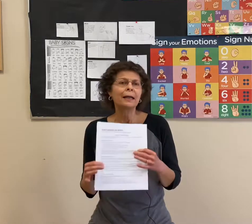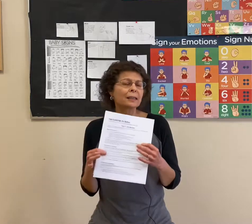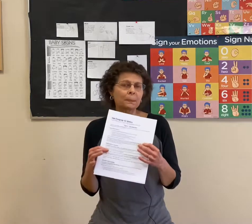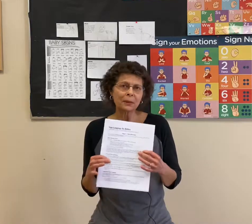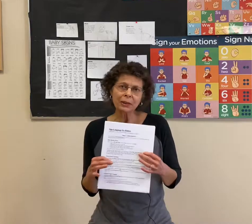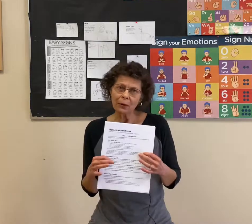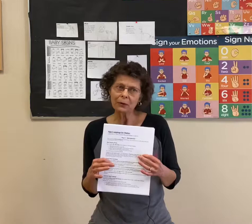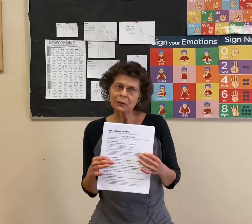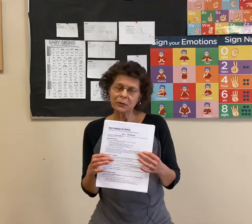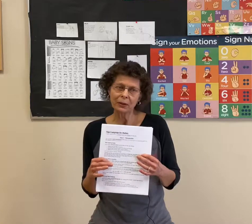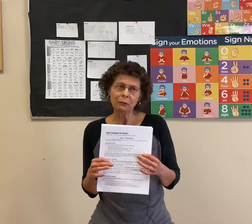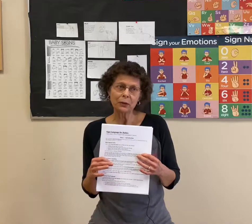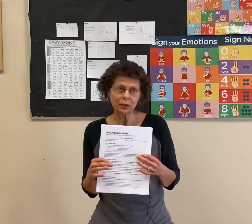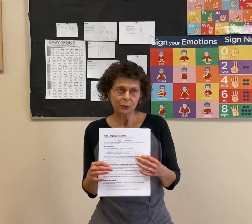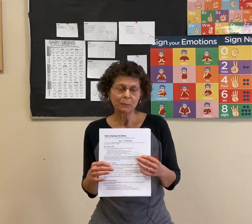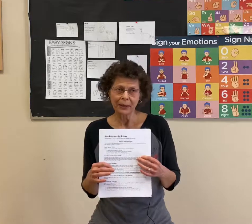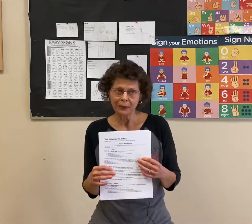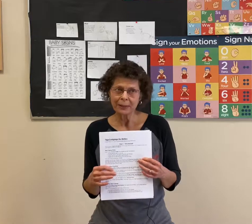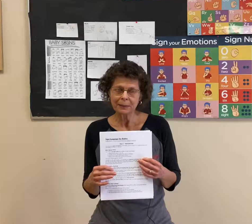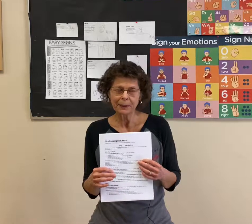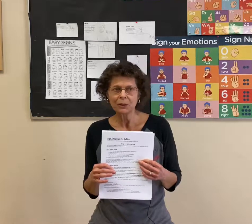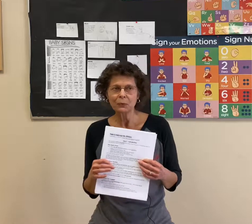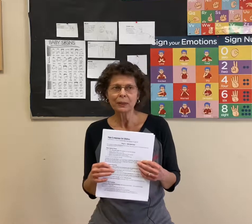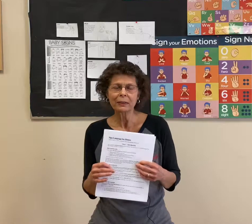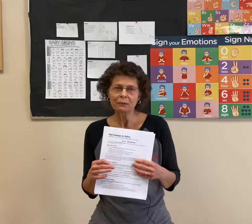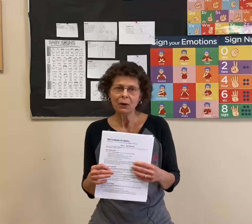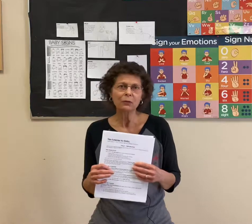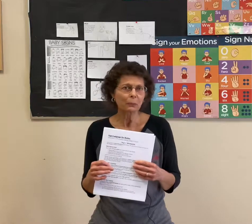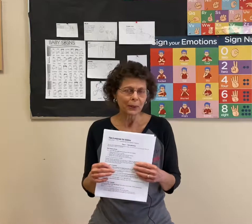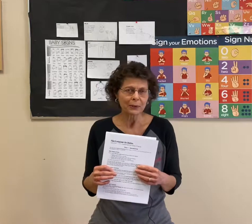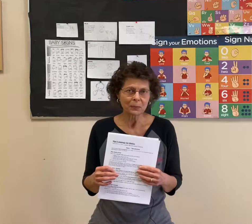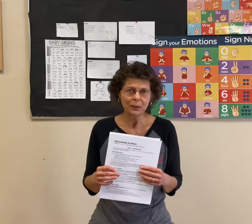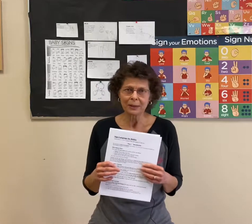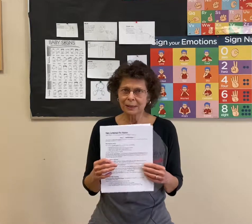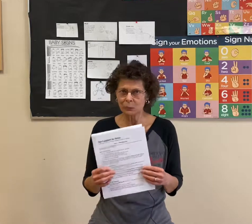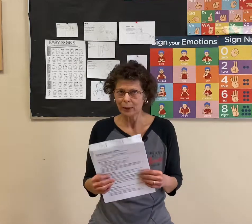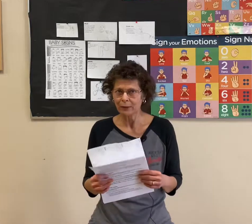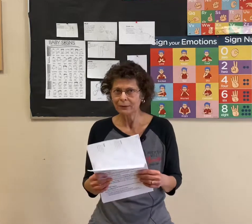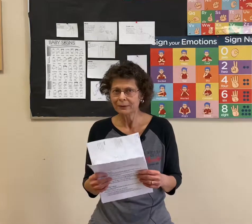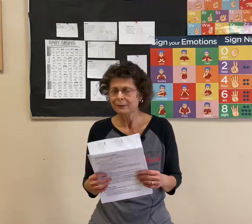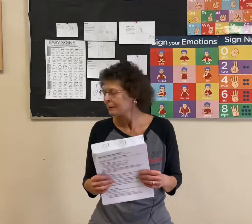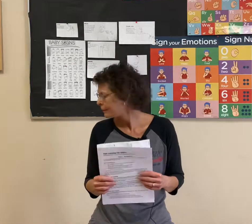especially articles that are helpful to share with parents, because you want to involve your parents with this as well.